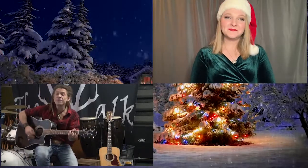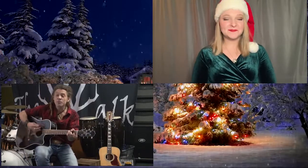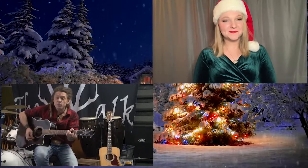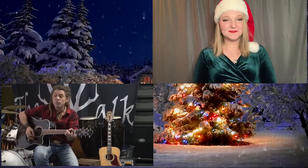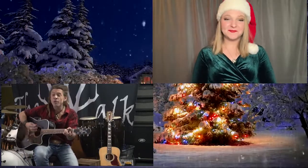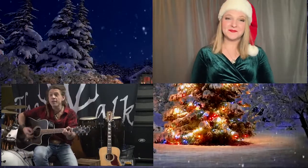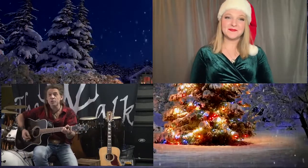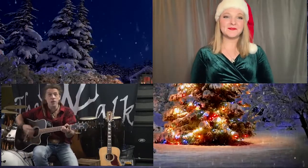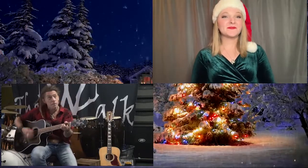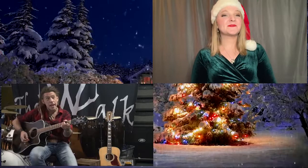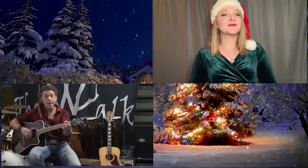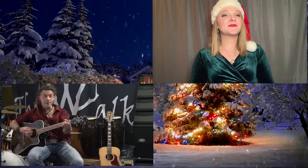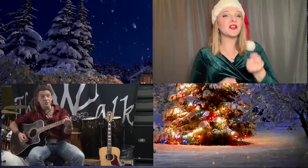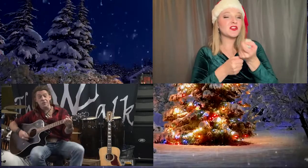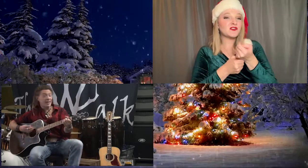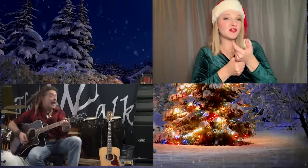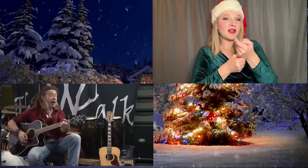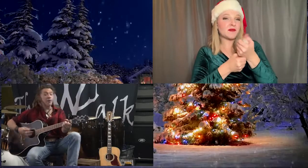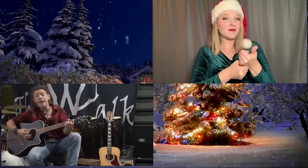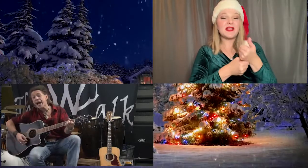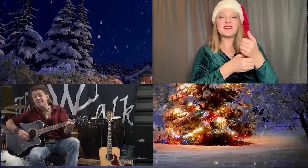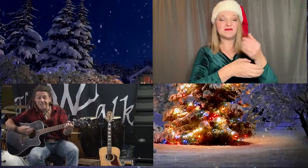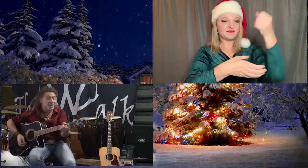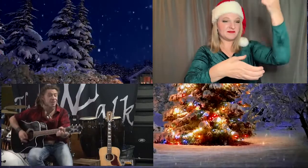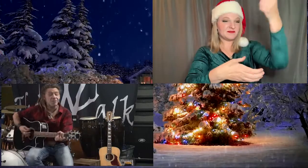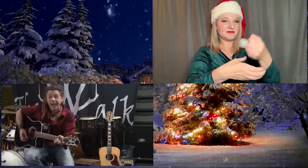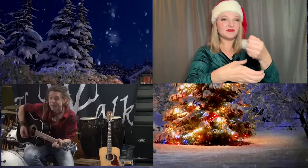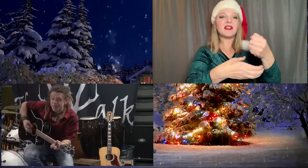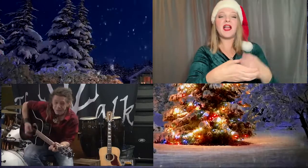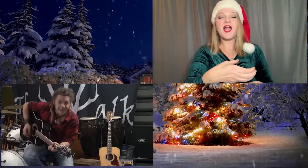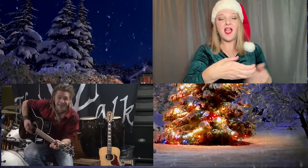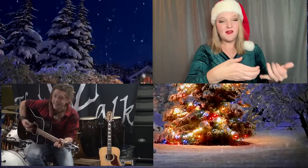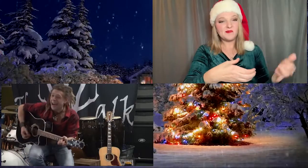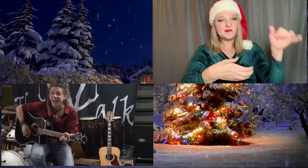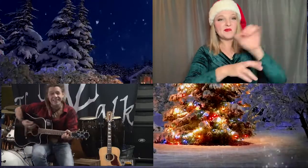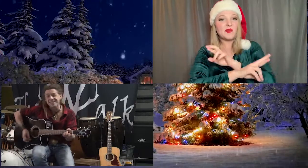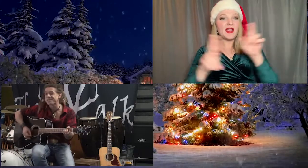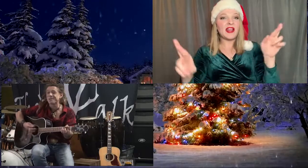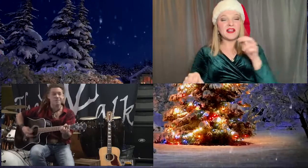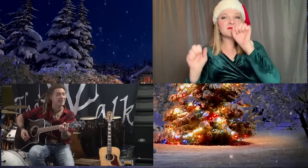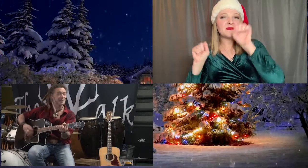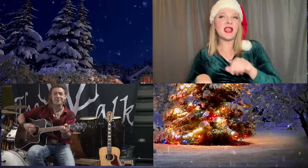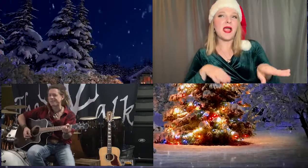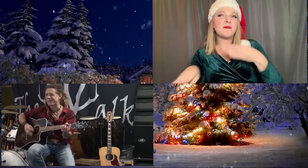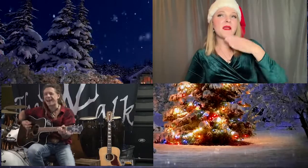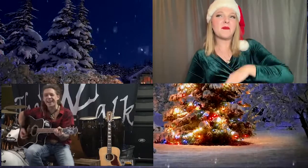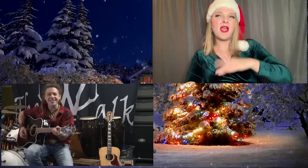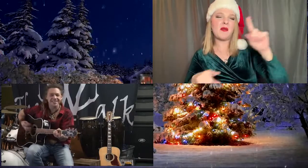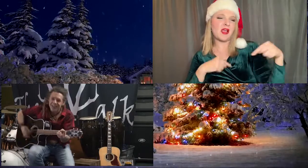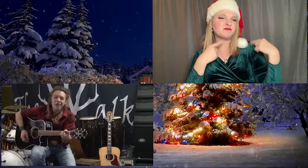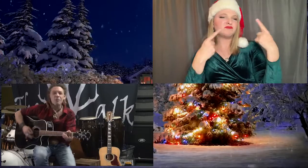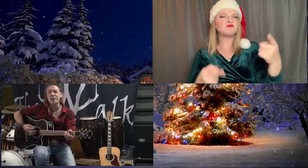sleeping. Having some French champagne, chilling out on ice. You're allowed to be naughty because you've been so